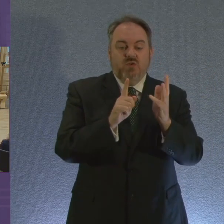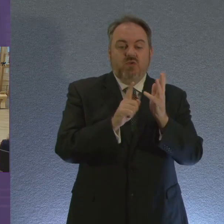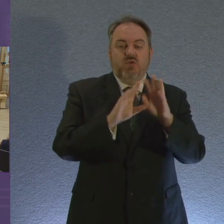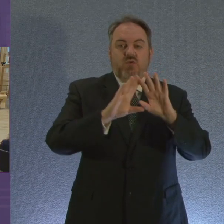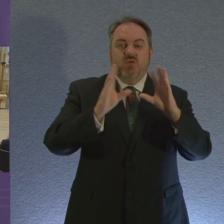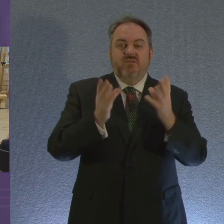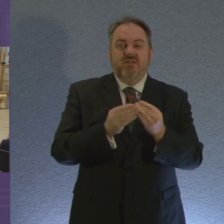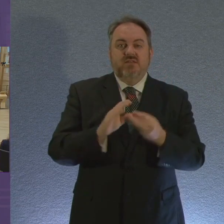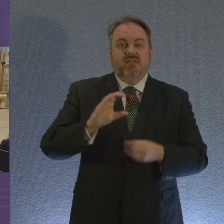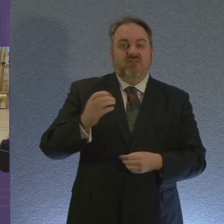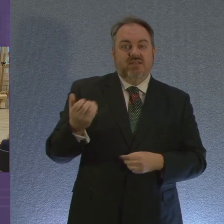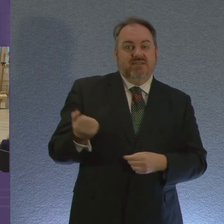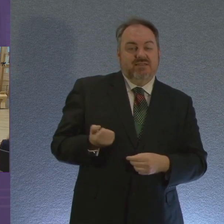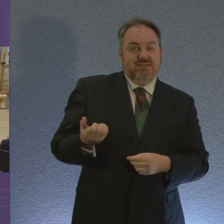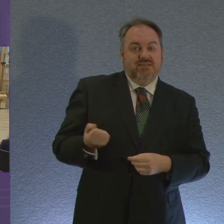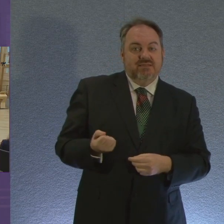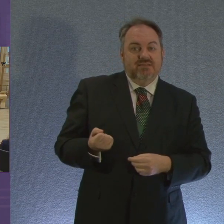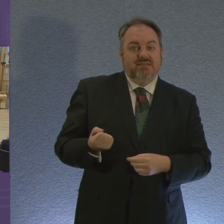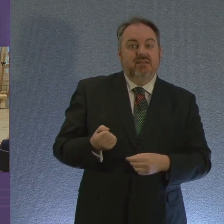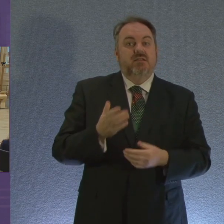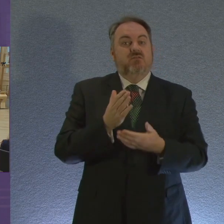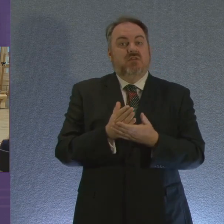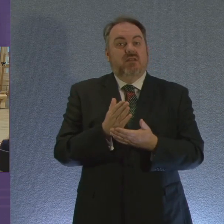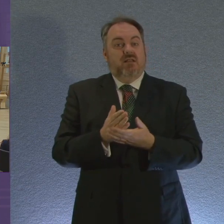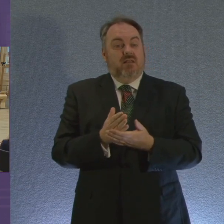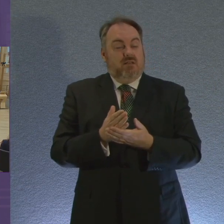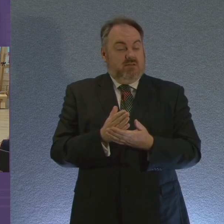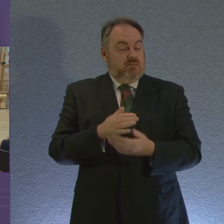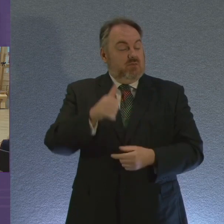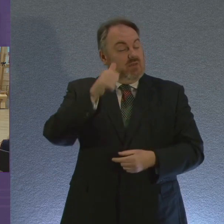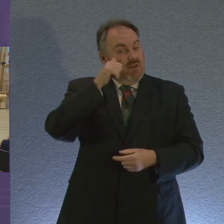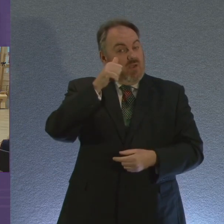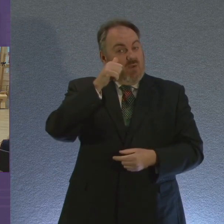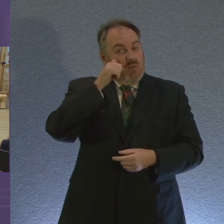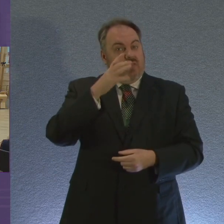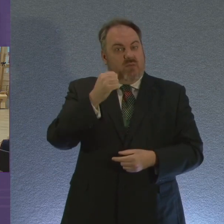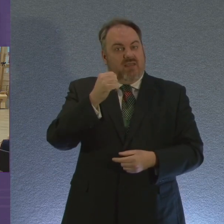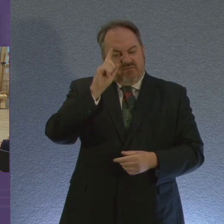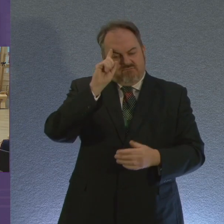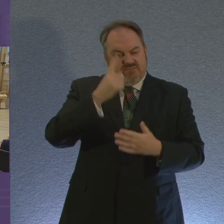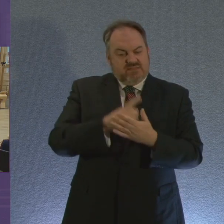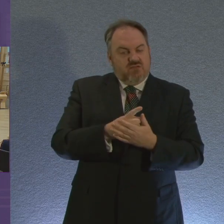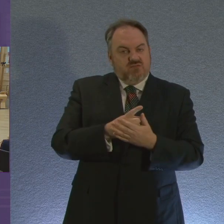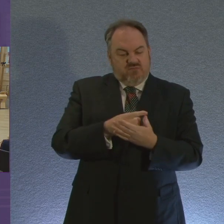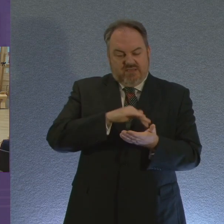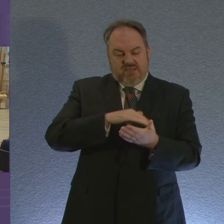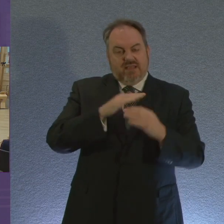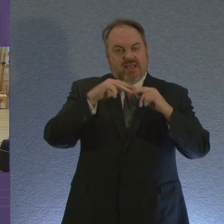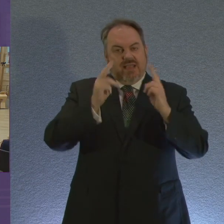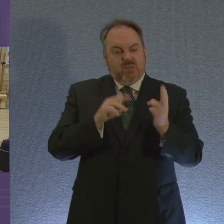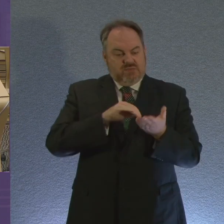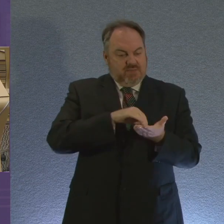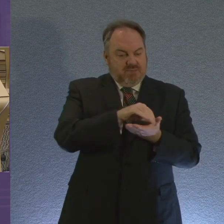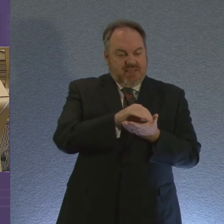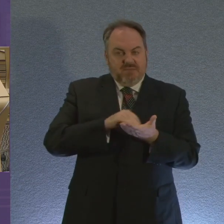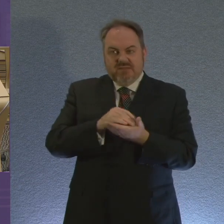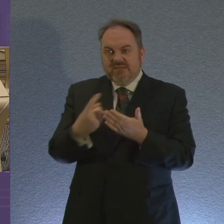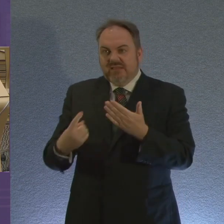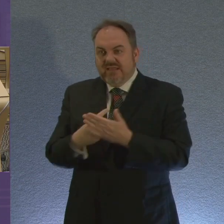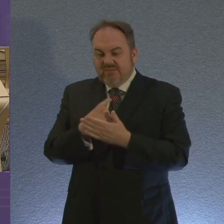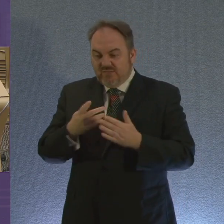the right thing to do. Beyond that, Ms McNeill will know that we have discretionary housing payments and other methods as well. The